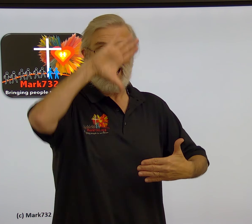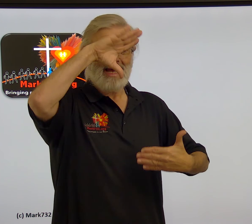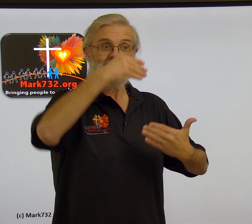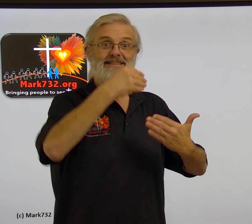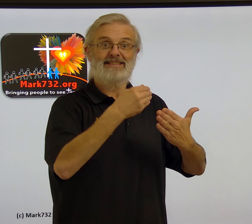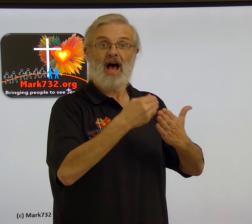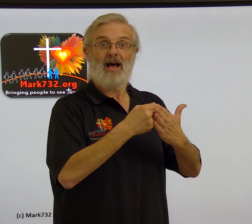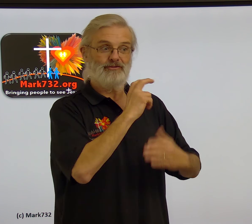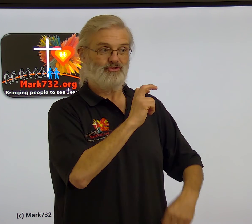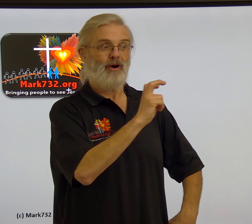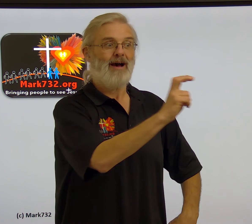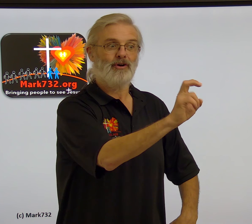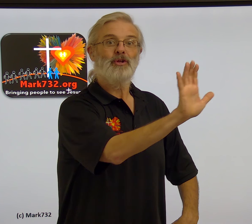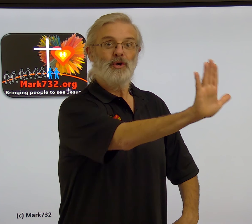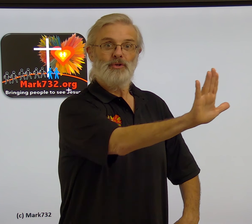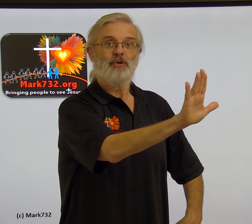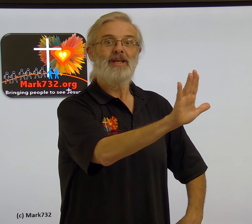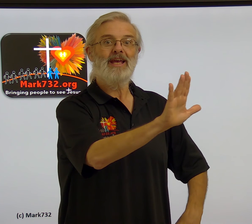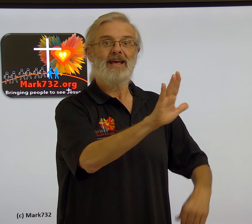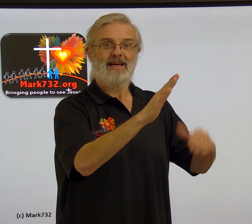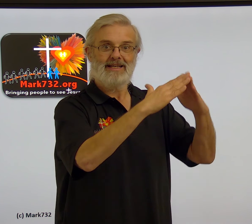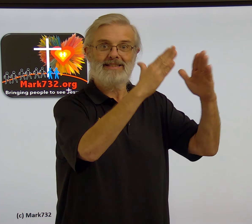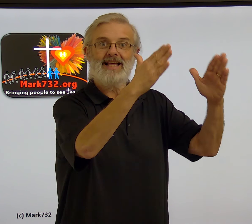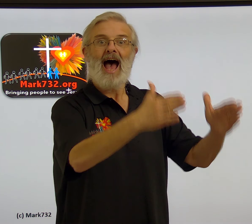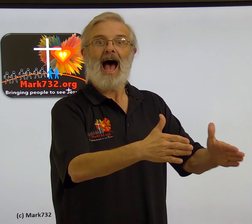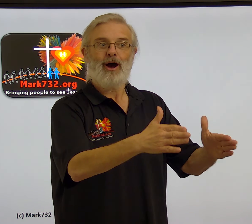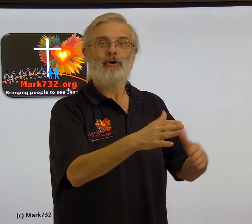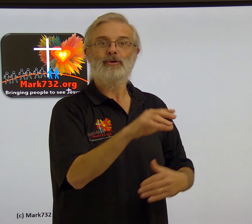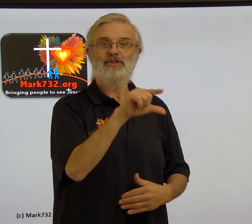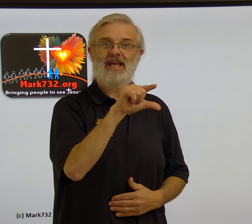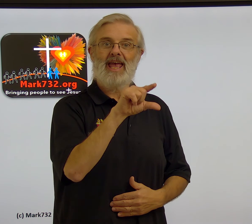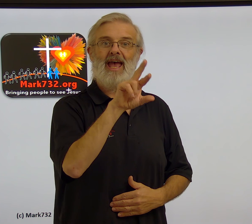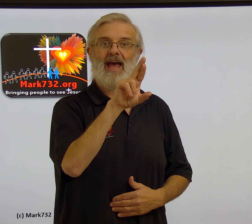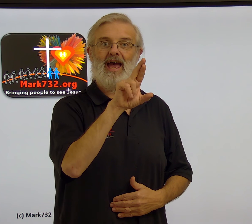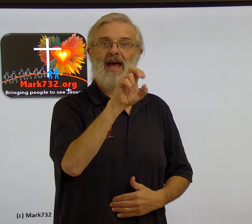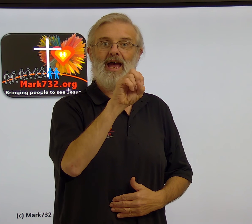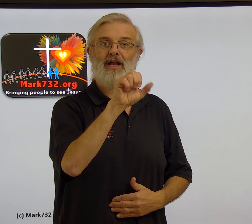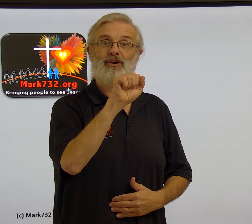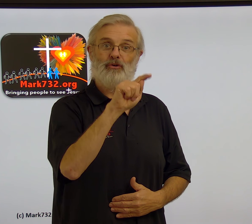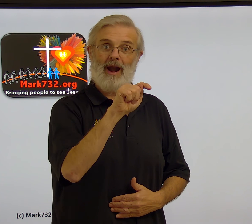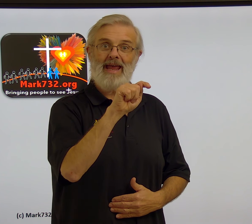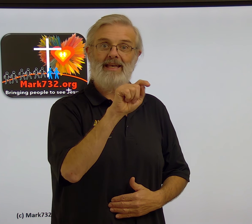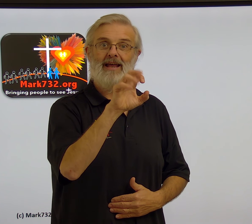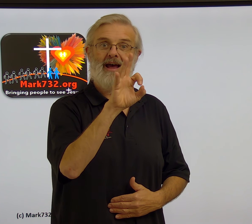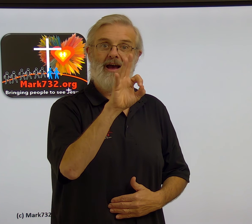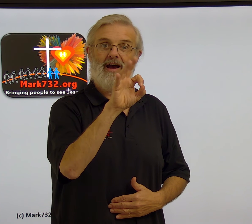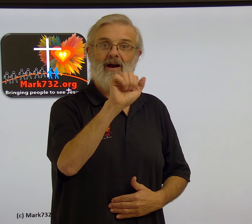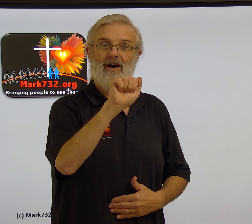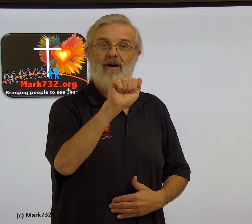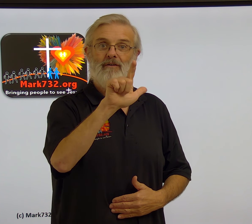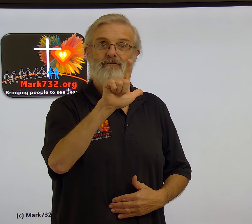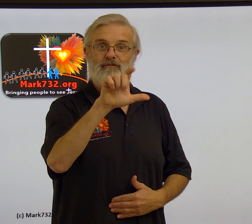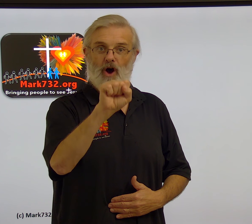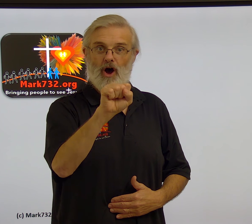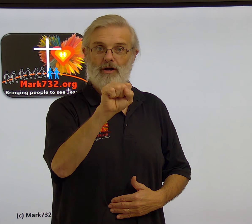son traveled to his house in Great Falls,